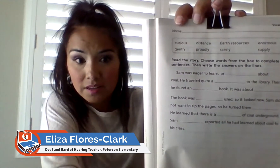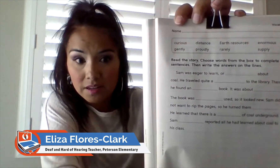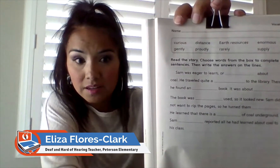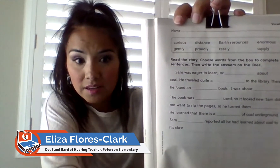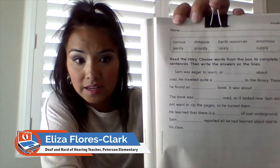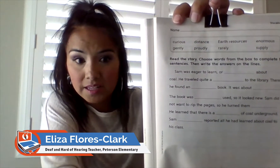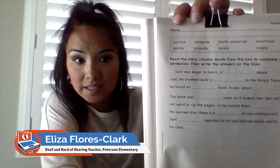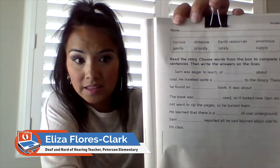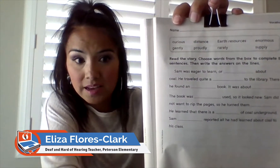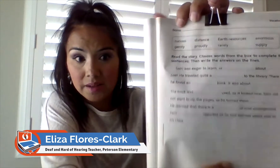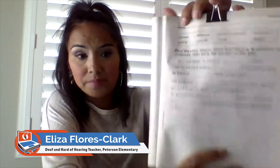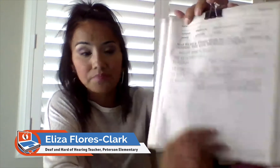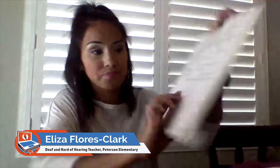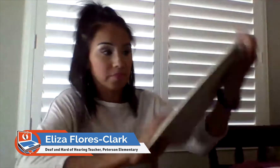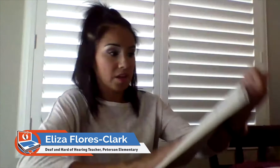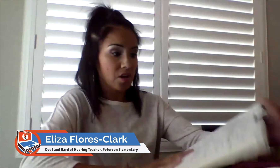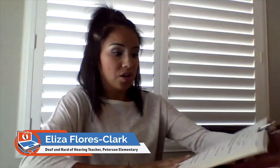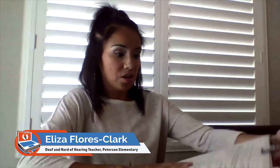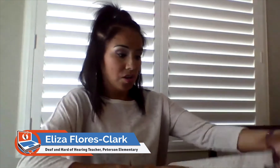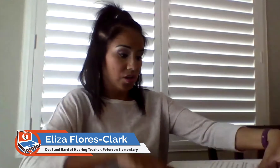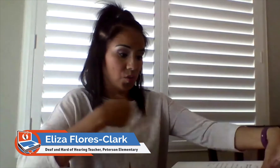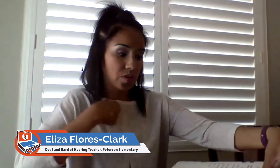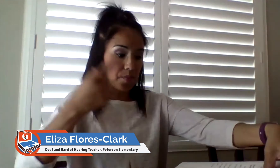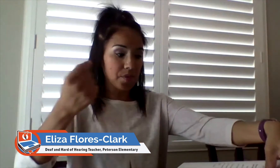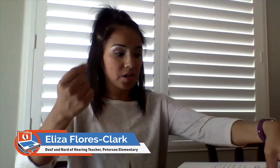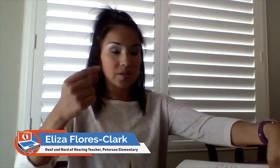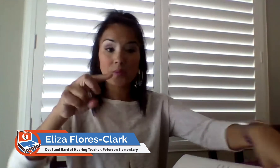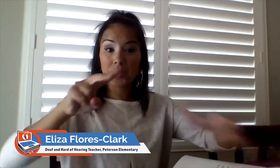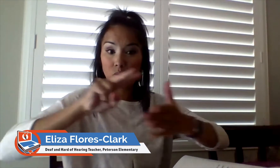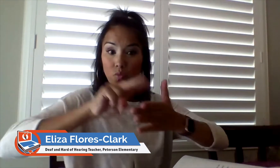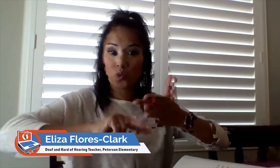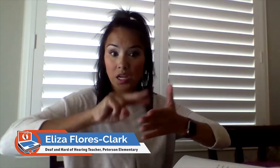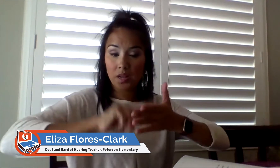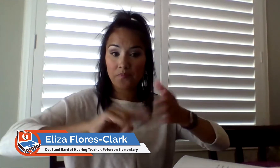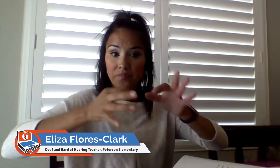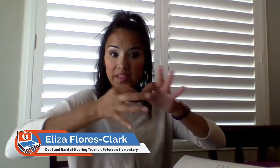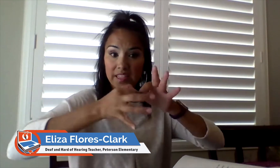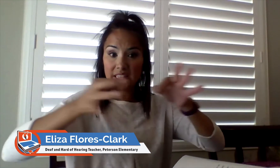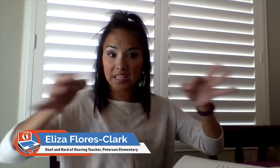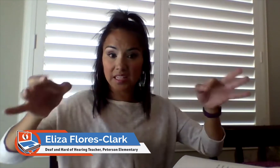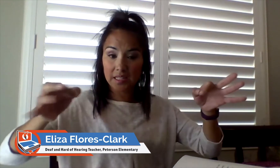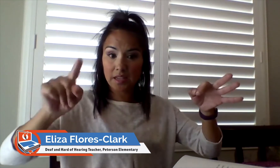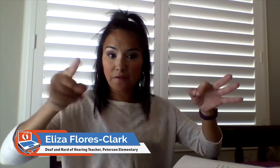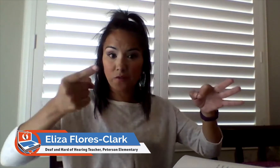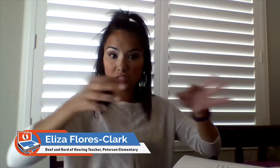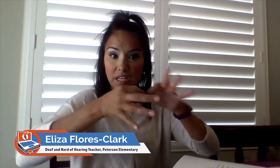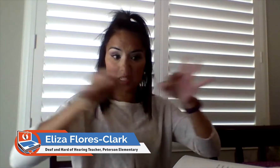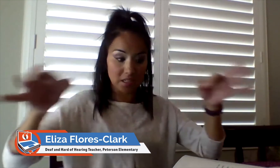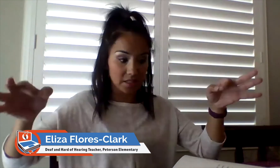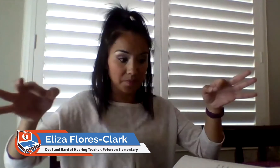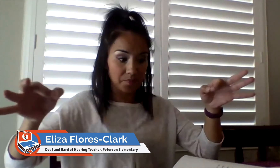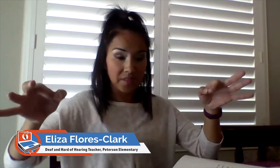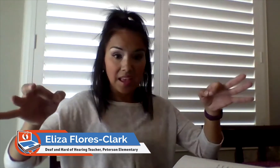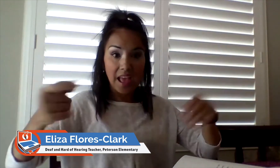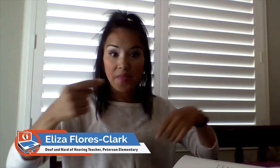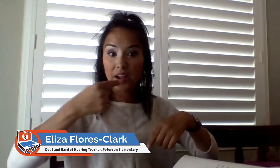can kind of see that. So what I'm going to do is I'm going to read the sentence, first sentence, and then I'll